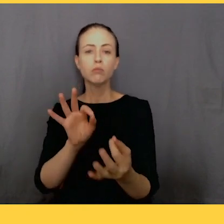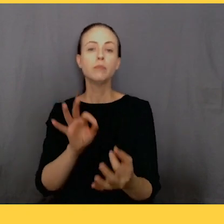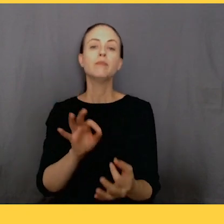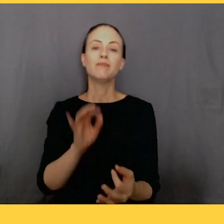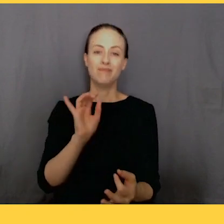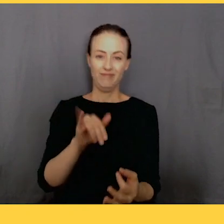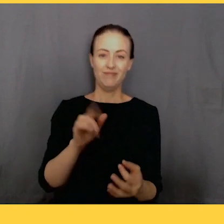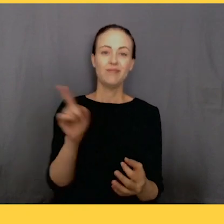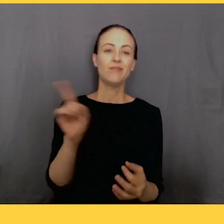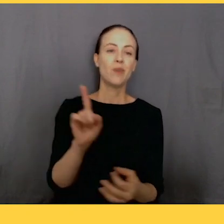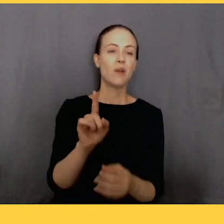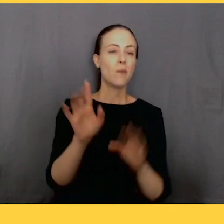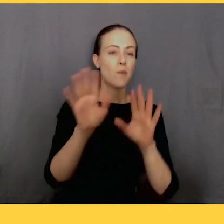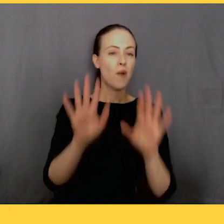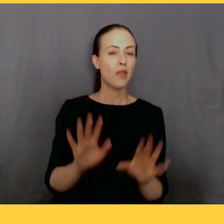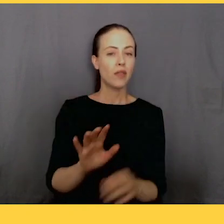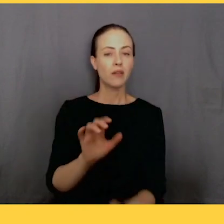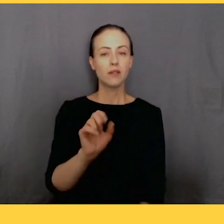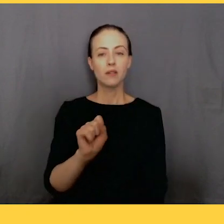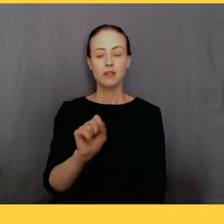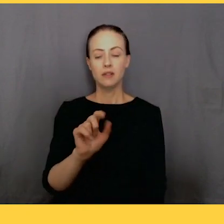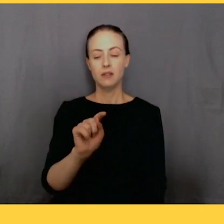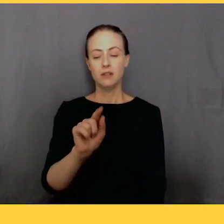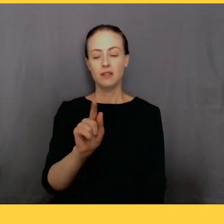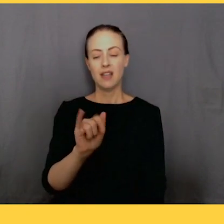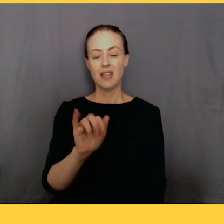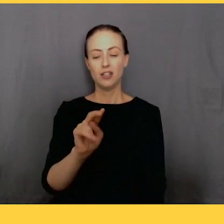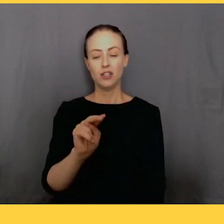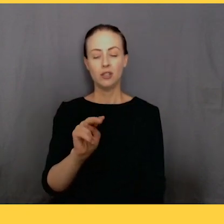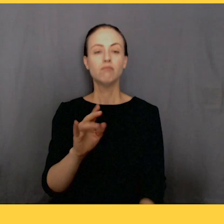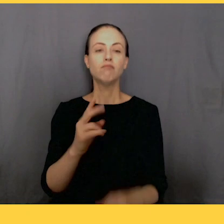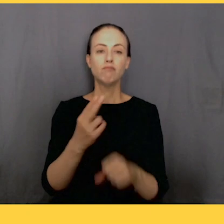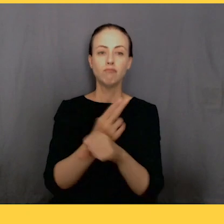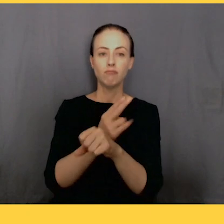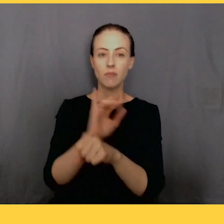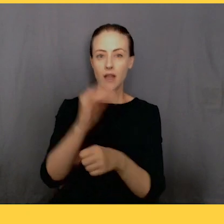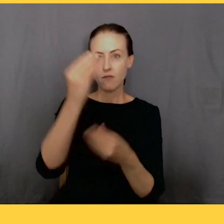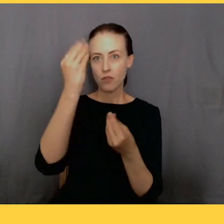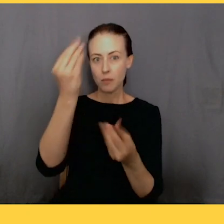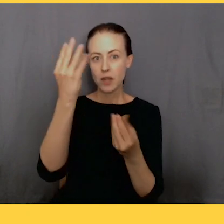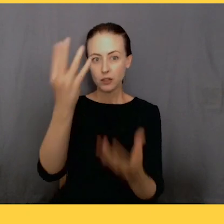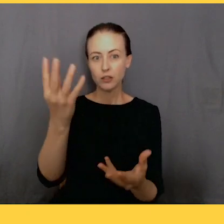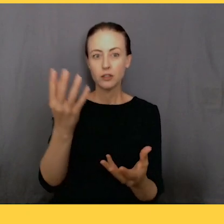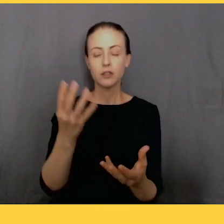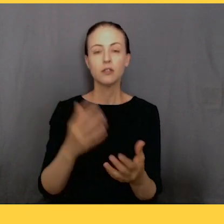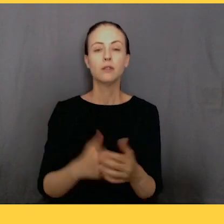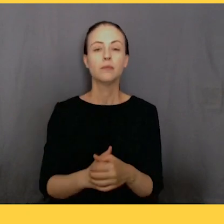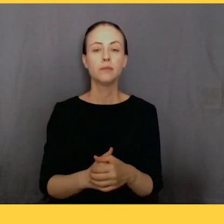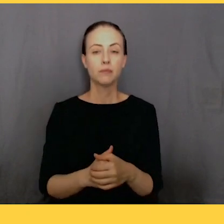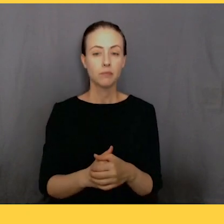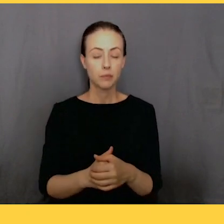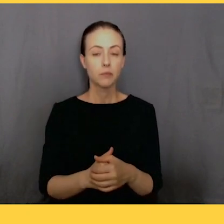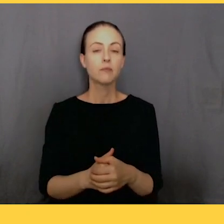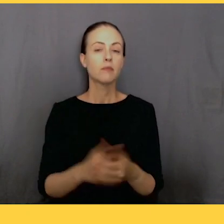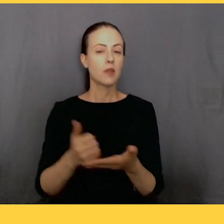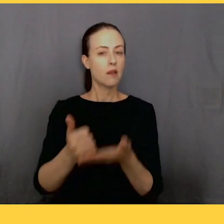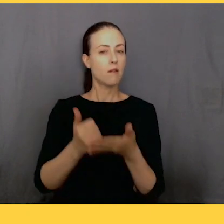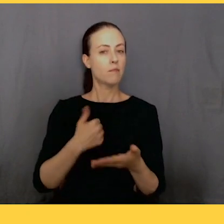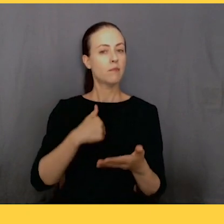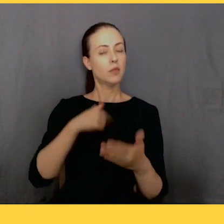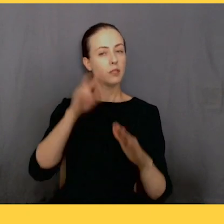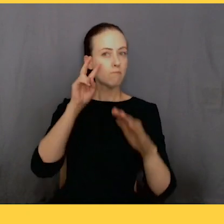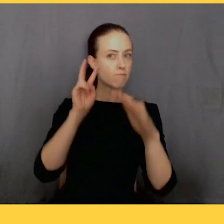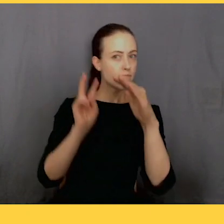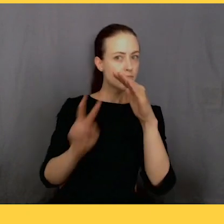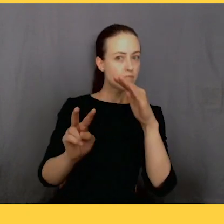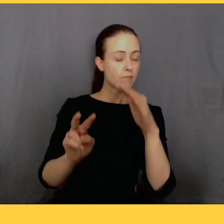for us, and it's really important that we have ability to improve and advance our weather forecasting and modeling capability. We have a